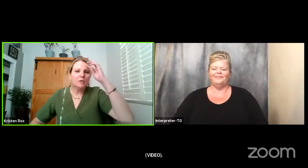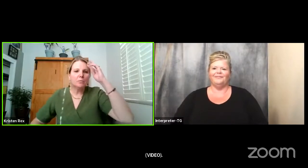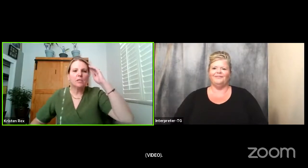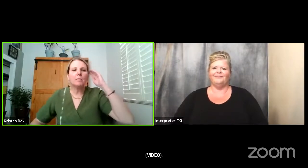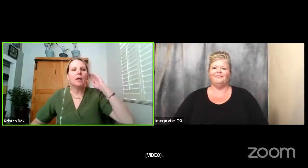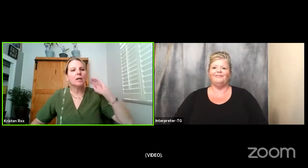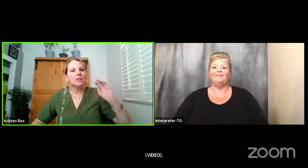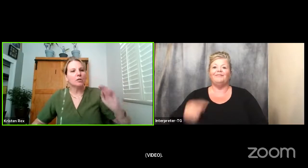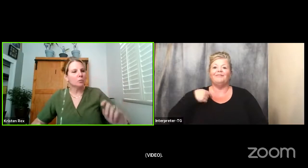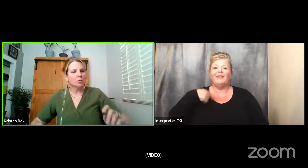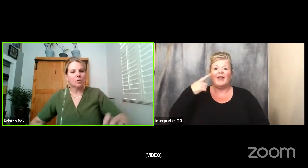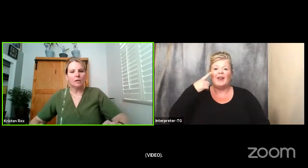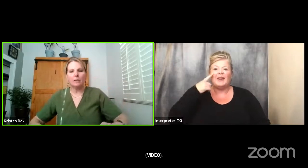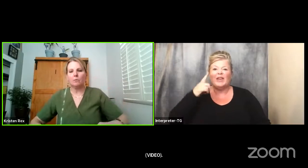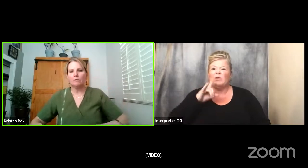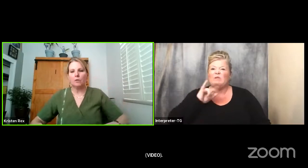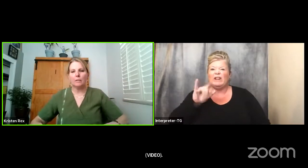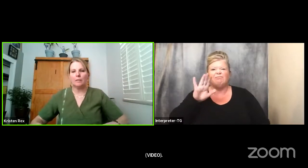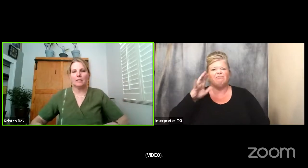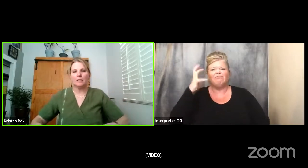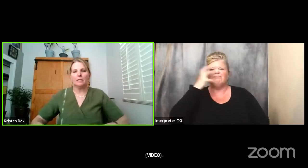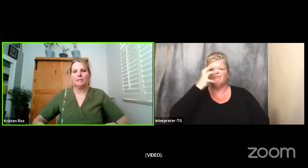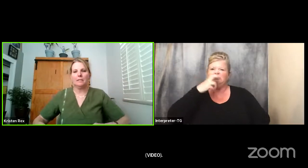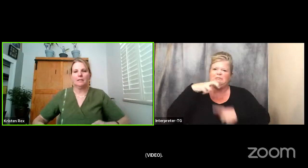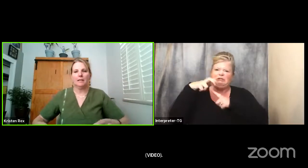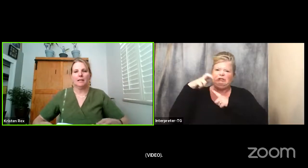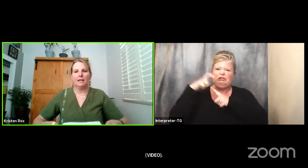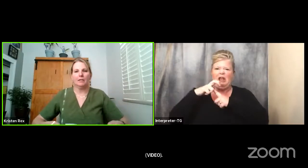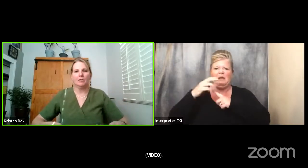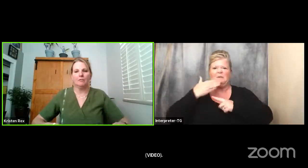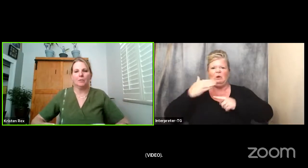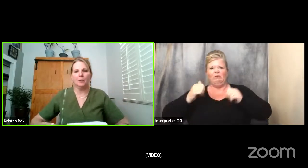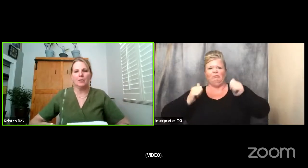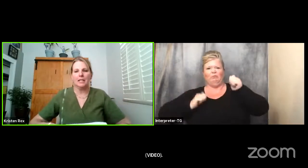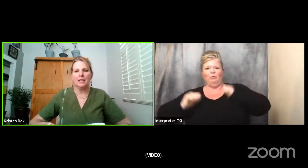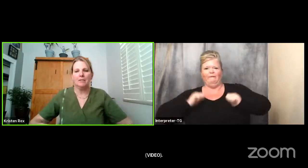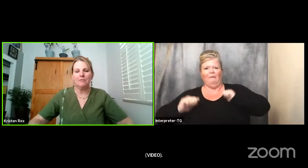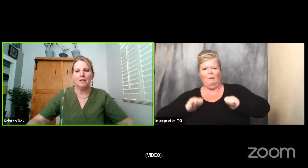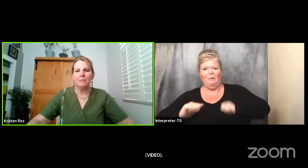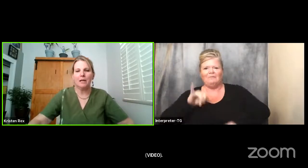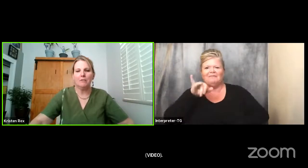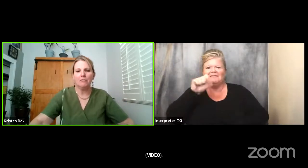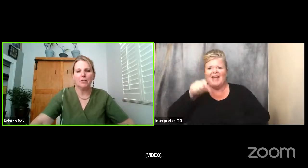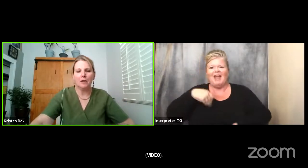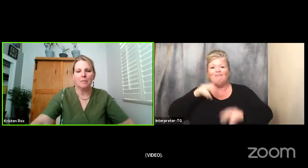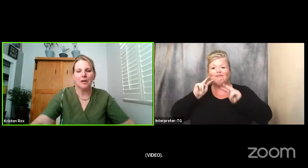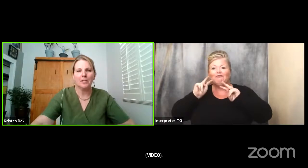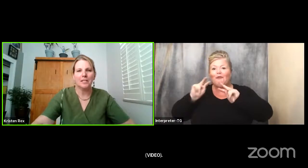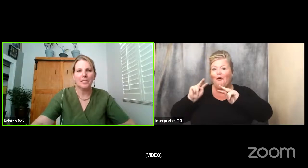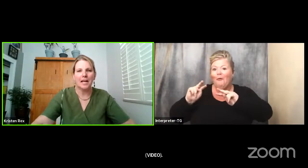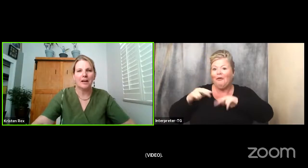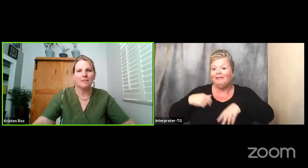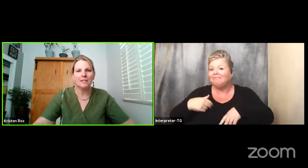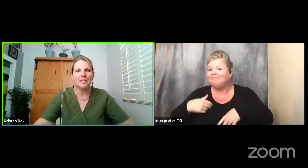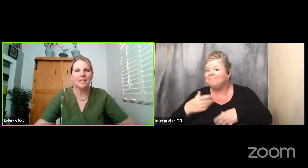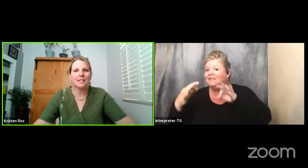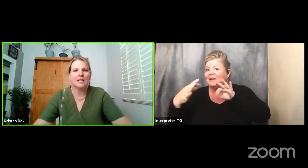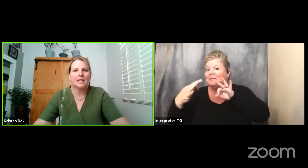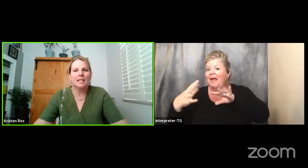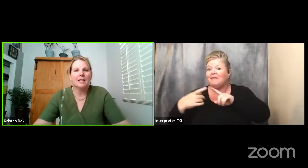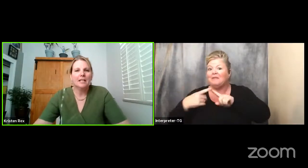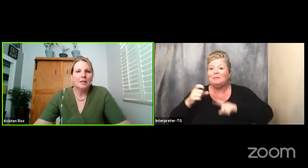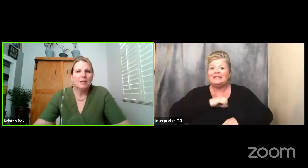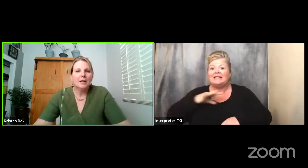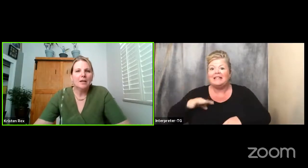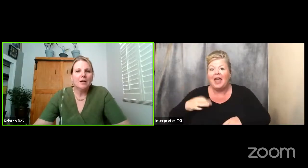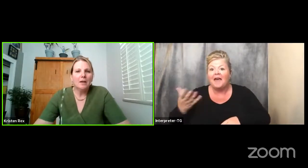I believe those were some Oscar-worthy performances, and I look forward to getting feedback from our staff as they